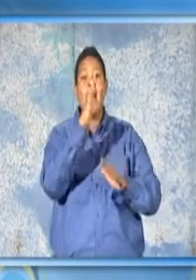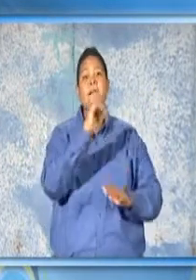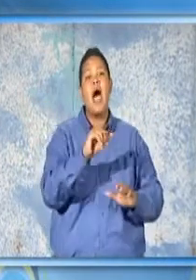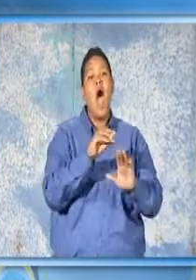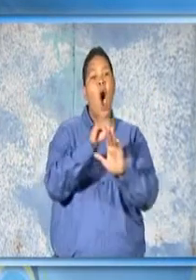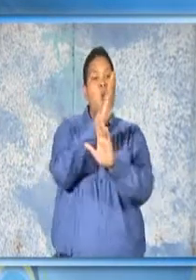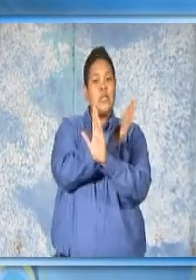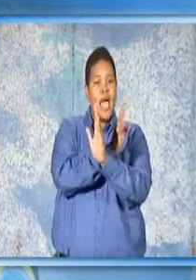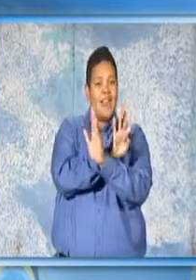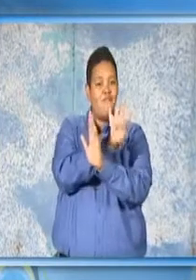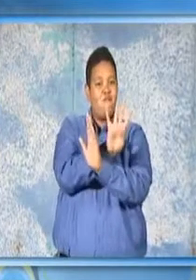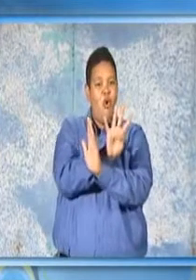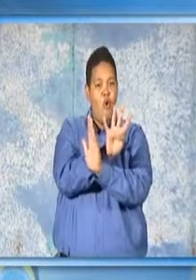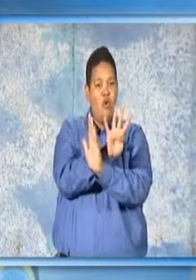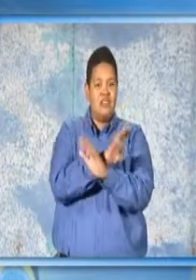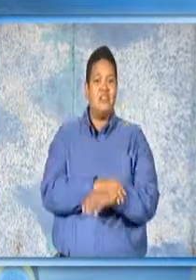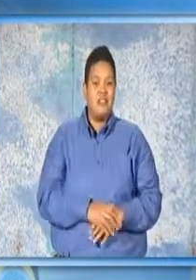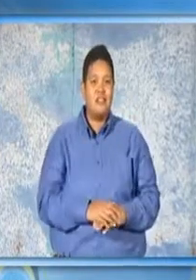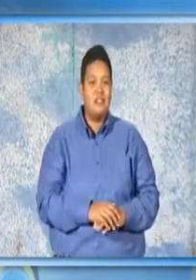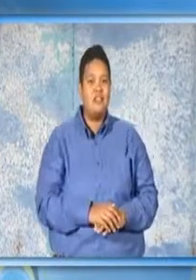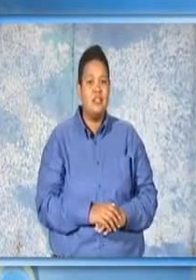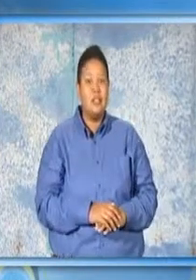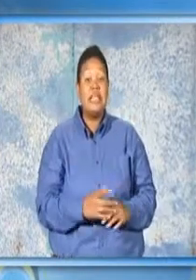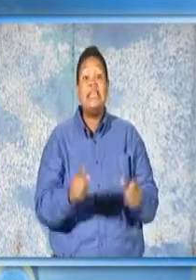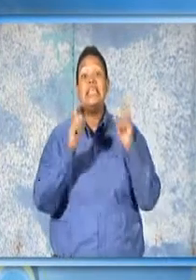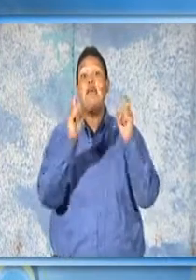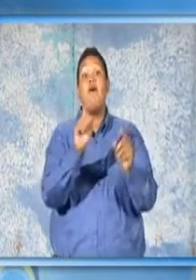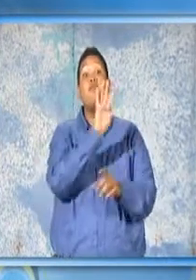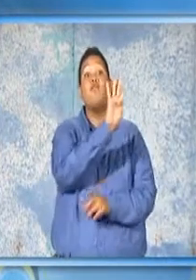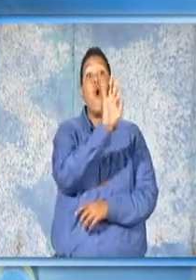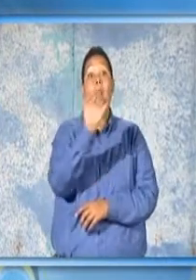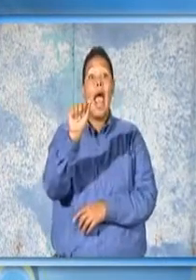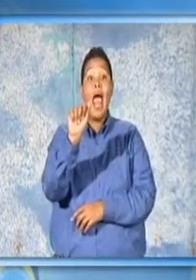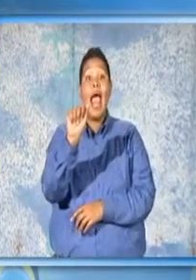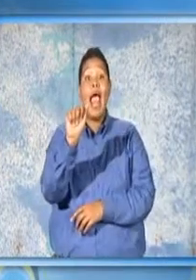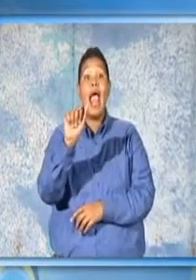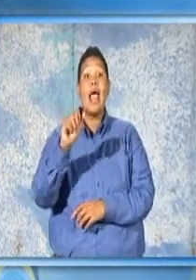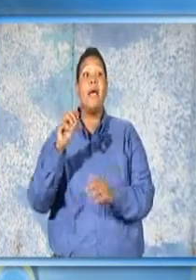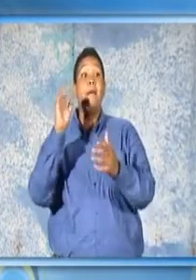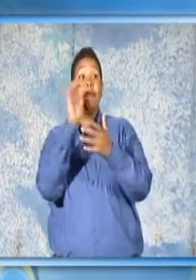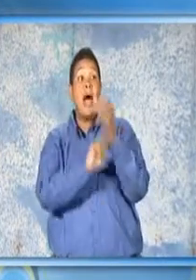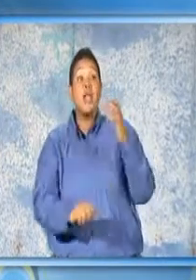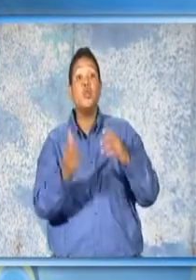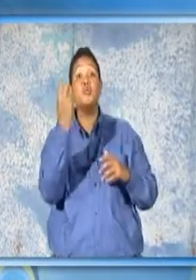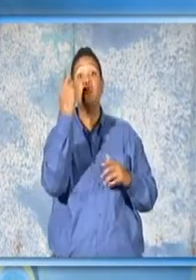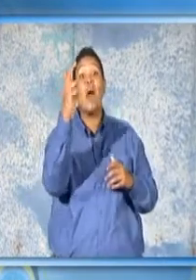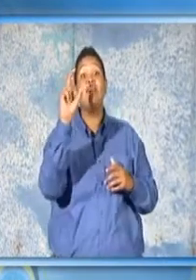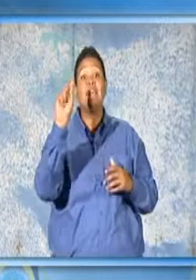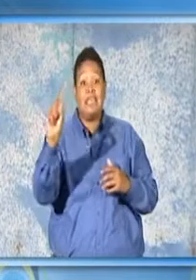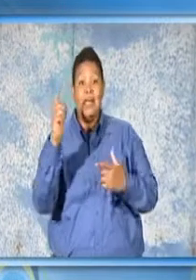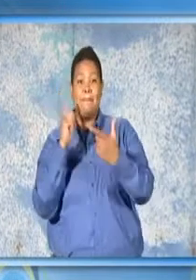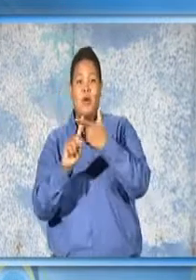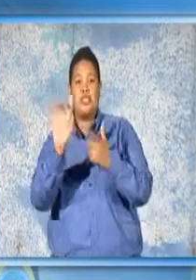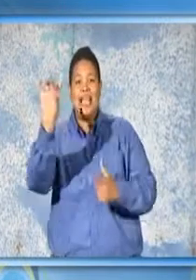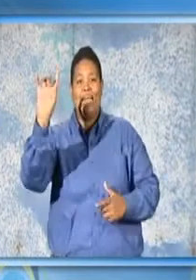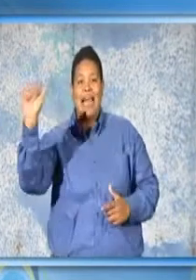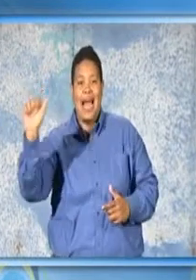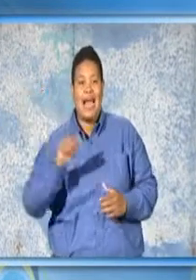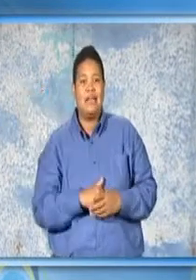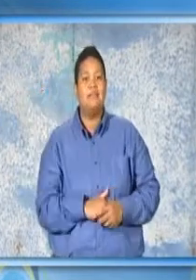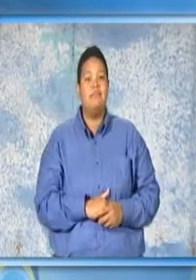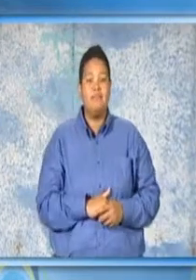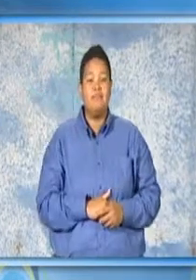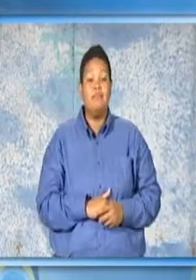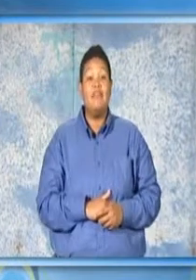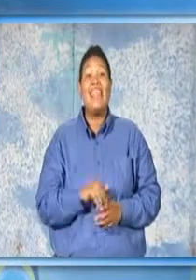outside, the 4. This gives us 4a minus 12d plus 8a.